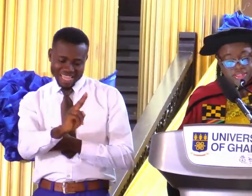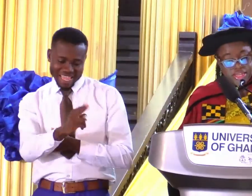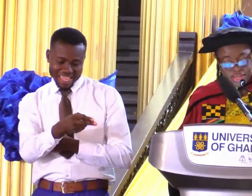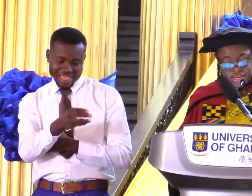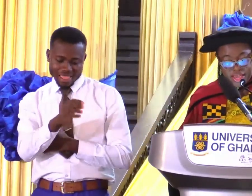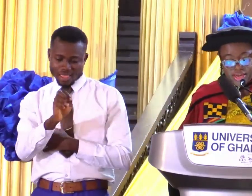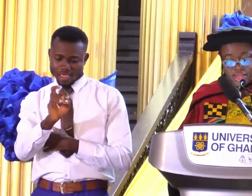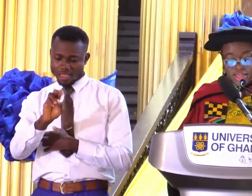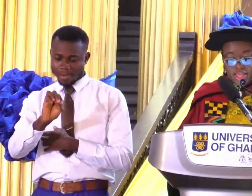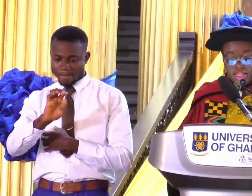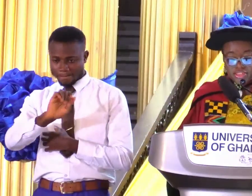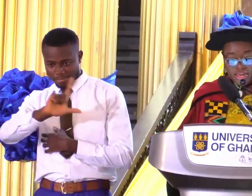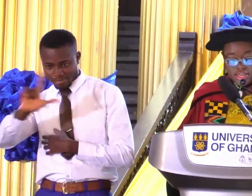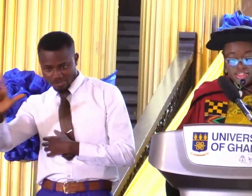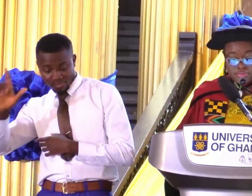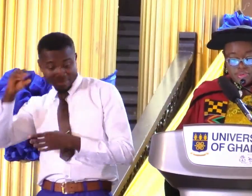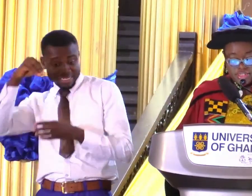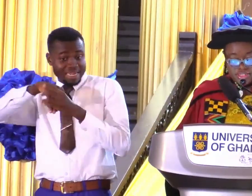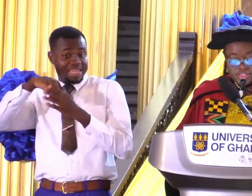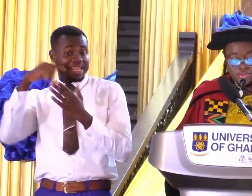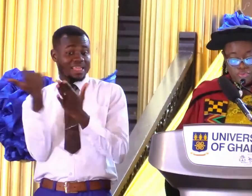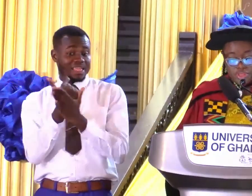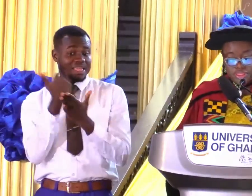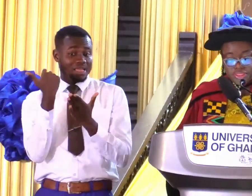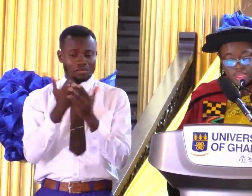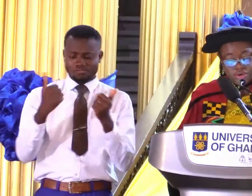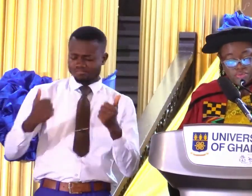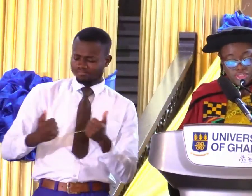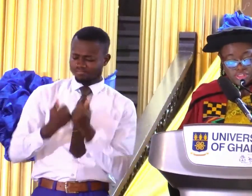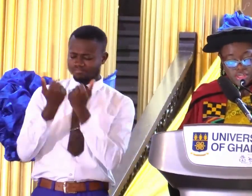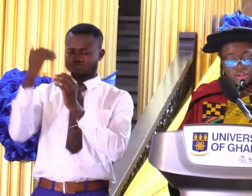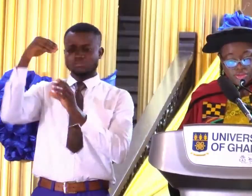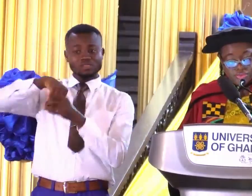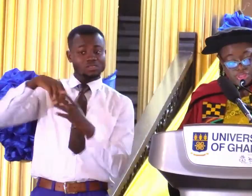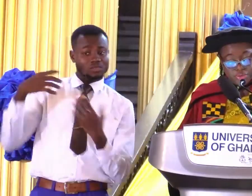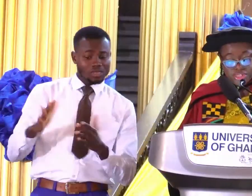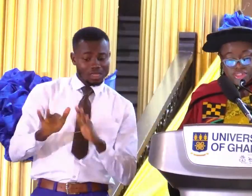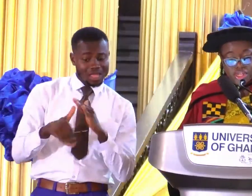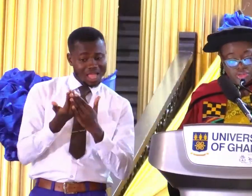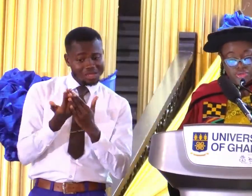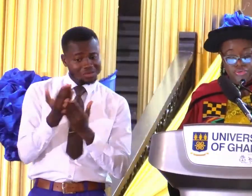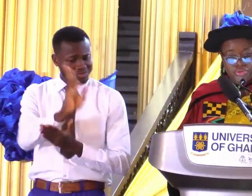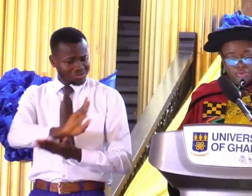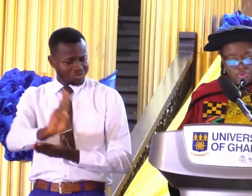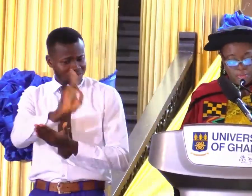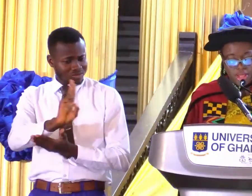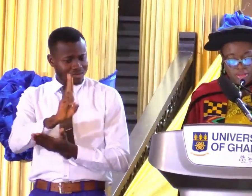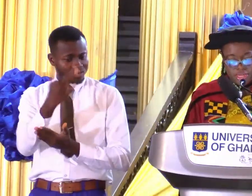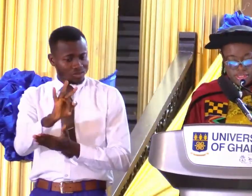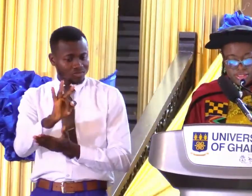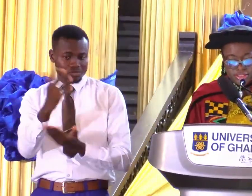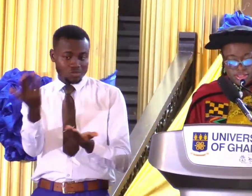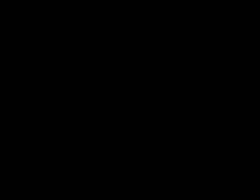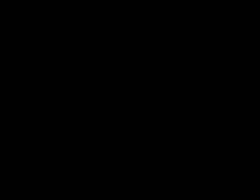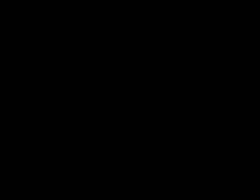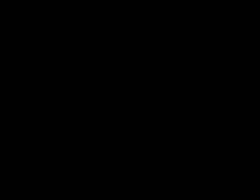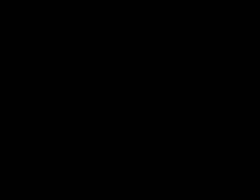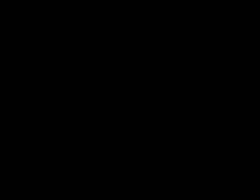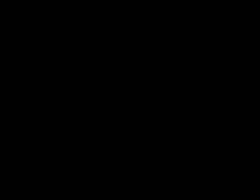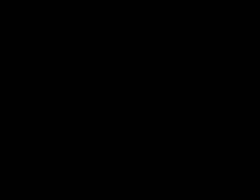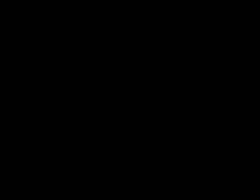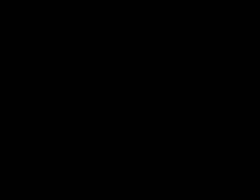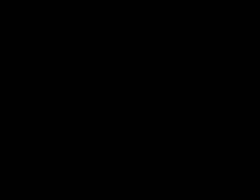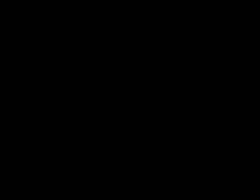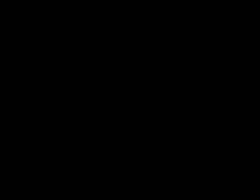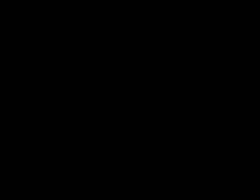practices in Ghana, challenges persist with the rational use of herbal medicines.